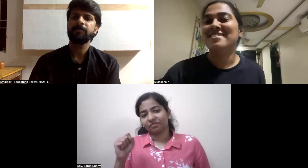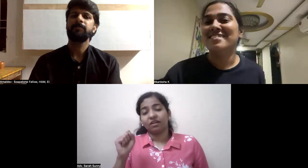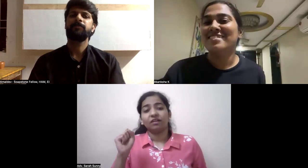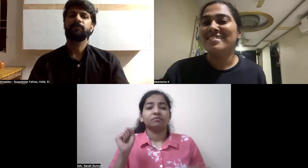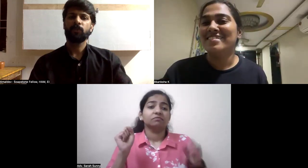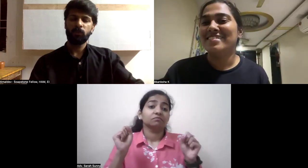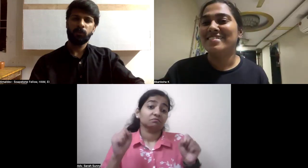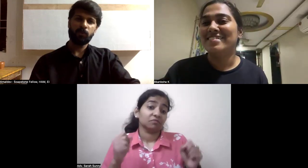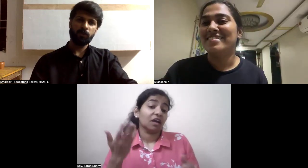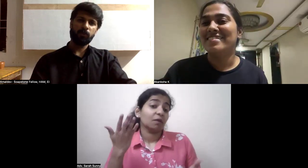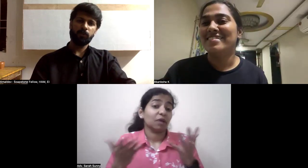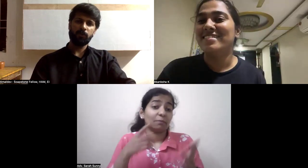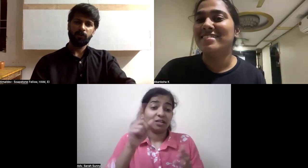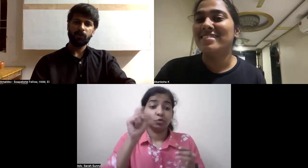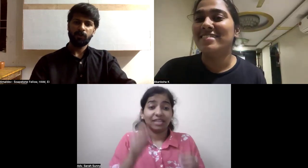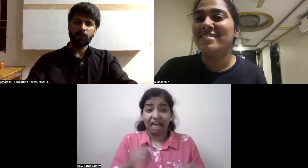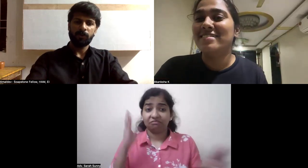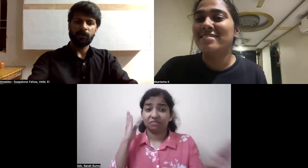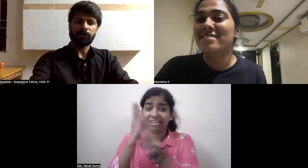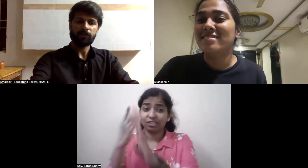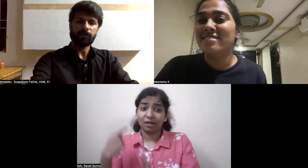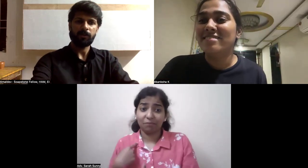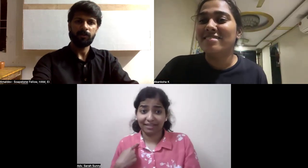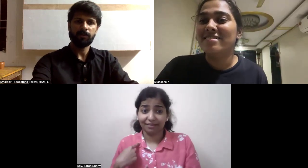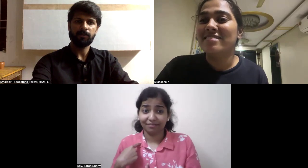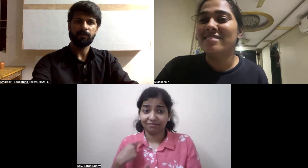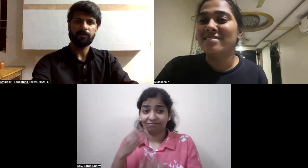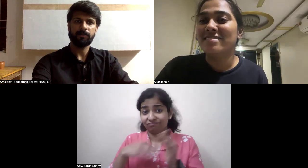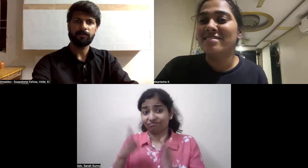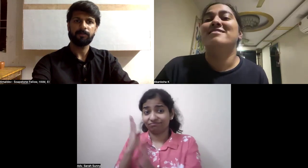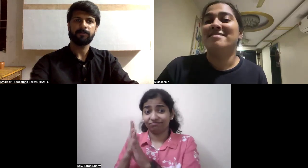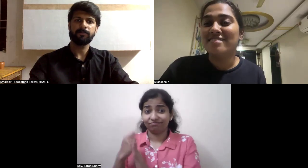option. And so do you have any suggestions for that?